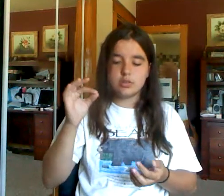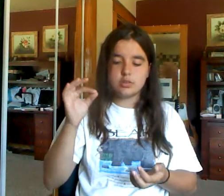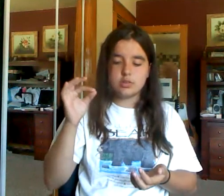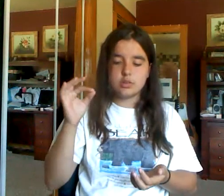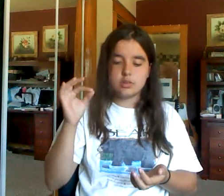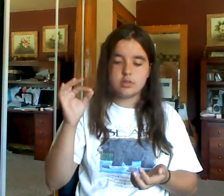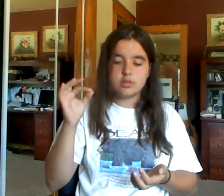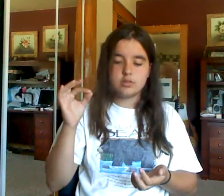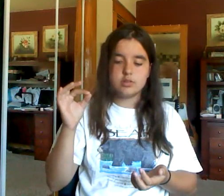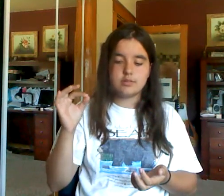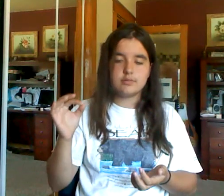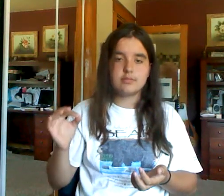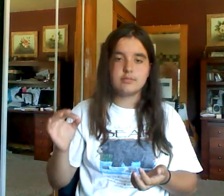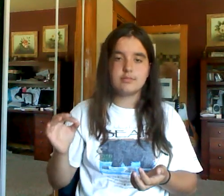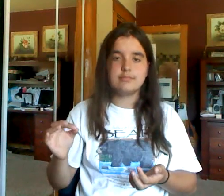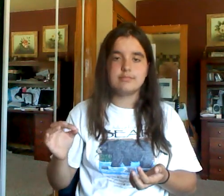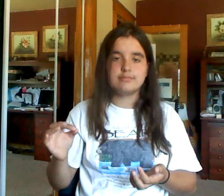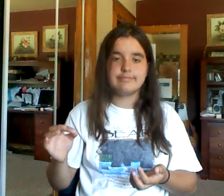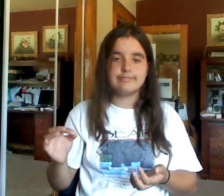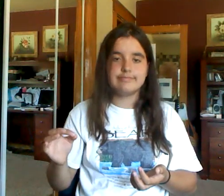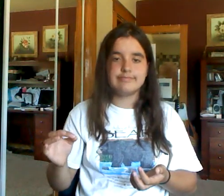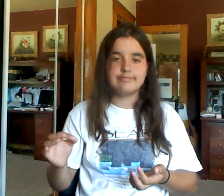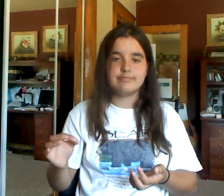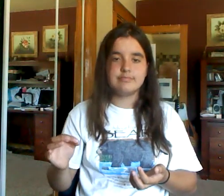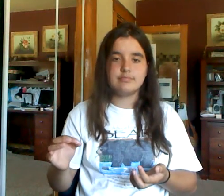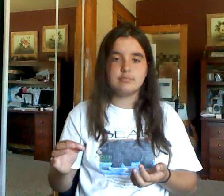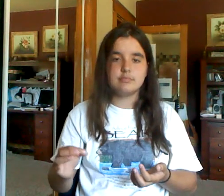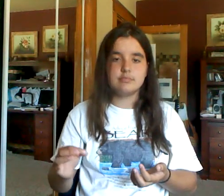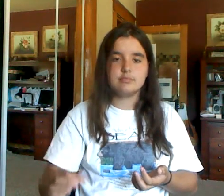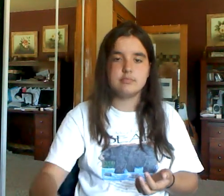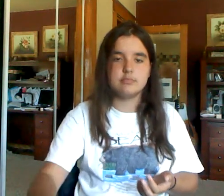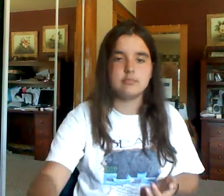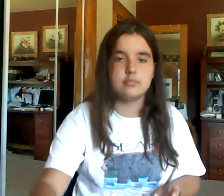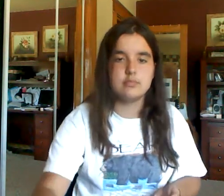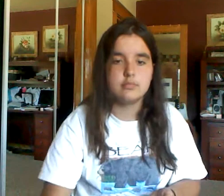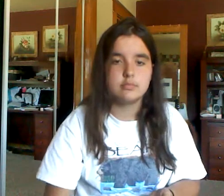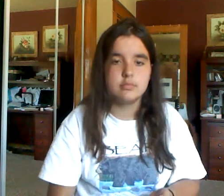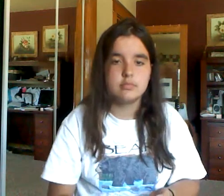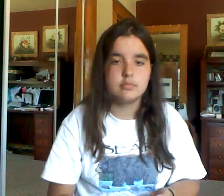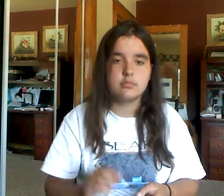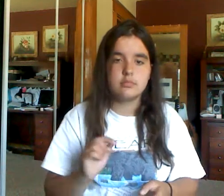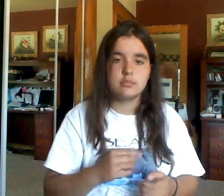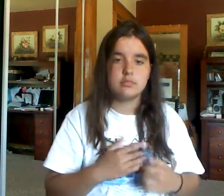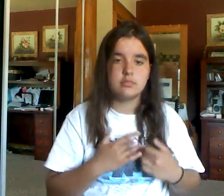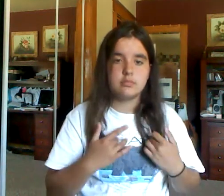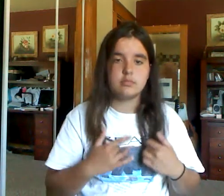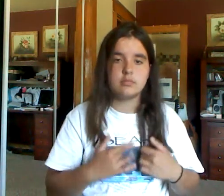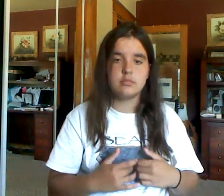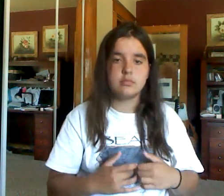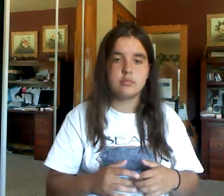and our minds at war.